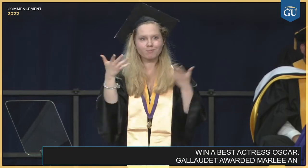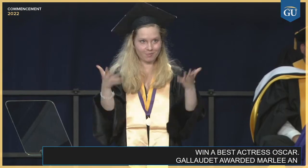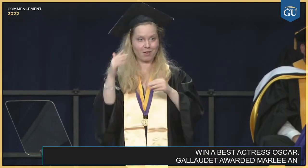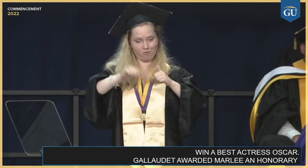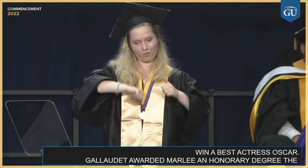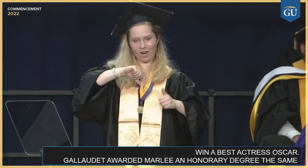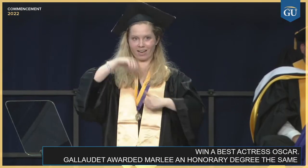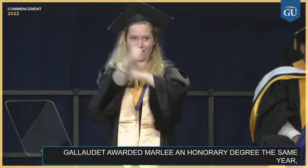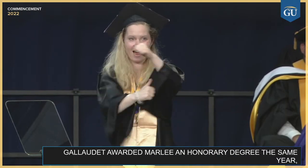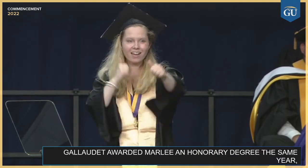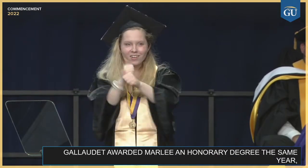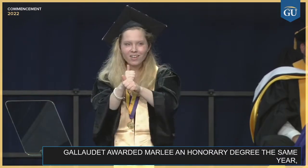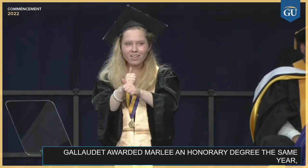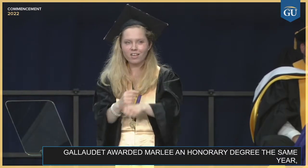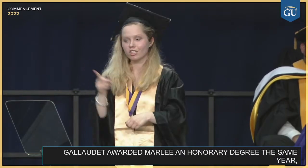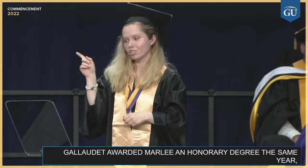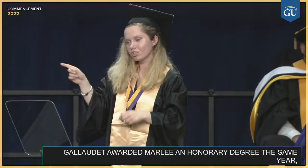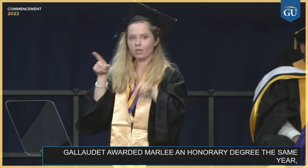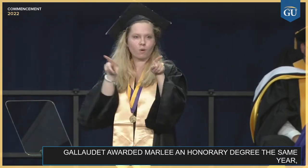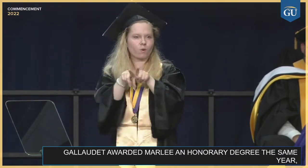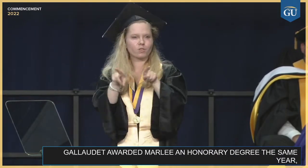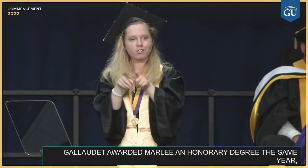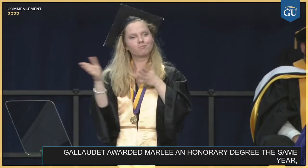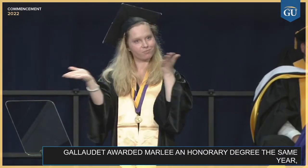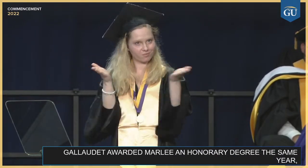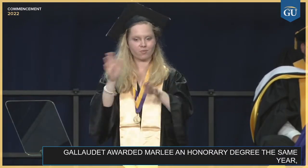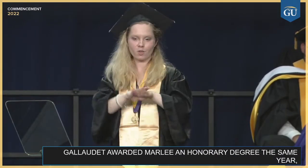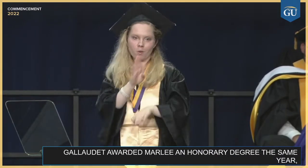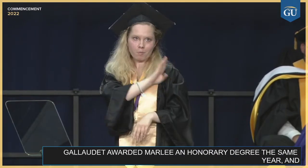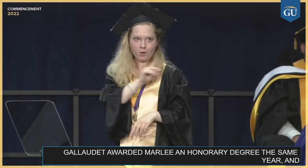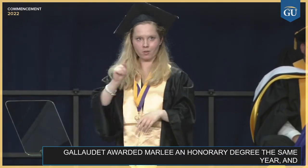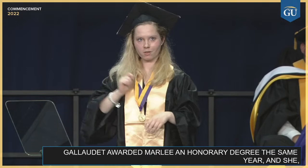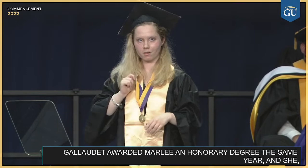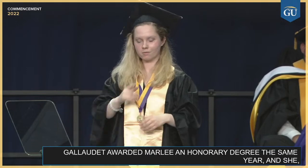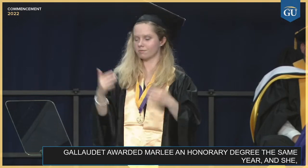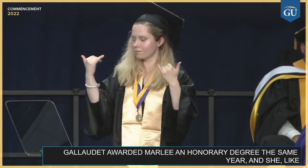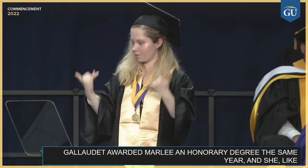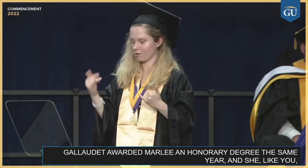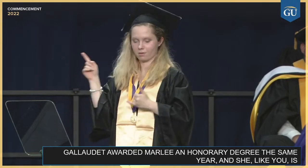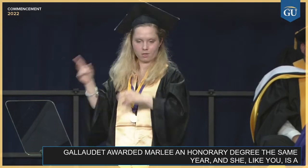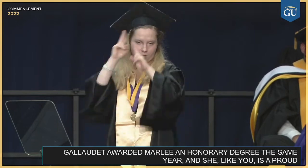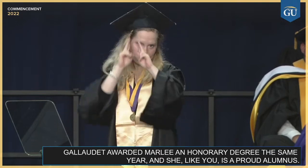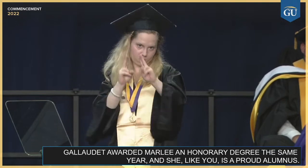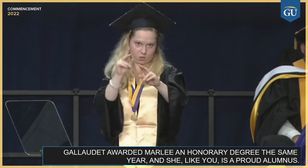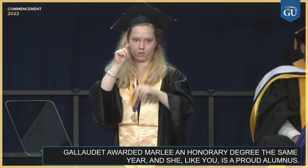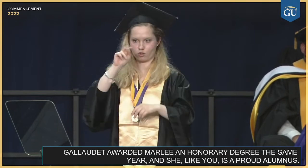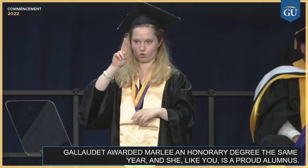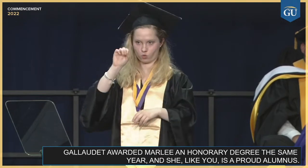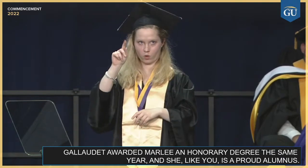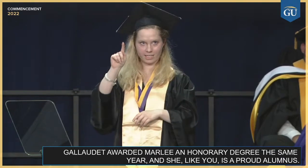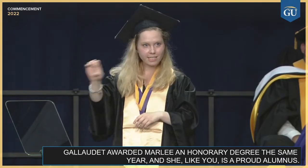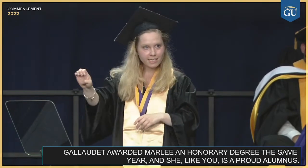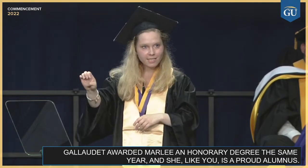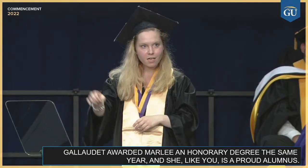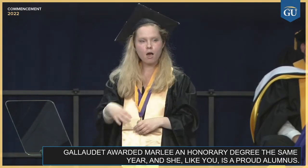And she, like you, is a proud alumnus. She also served on our board of trustees and is now an honorary